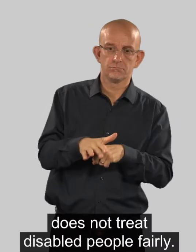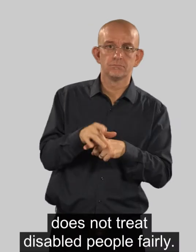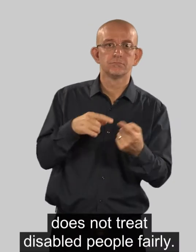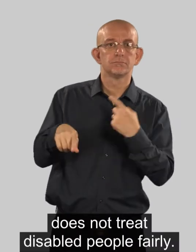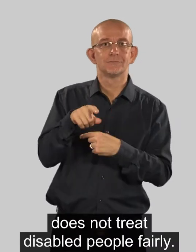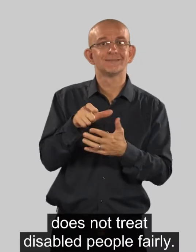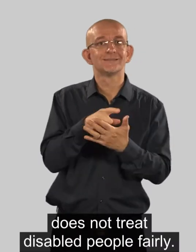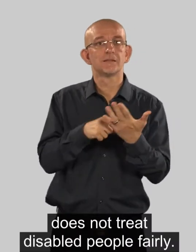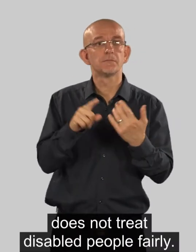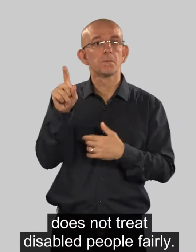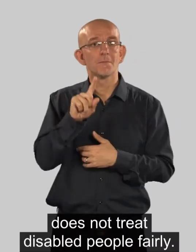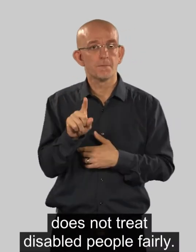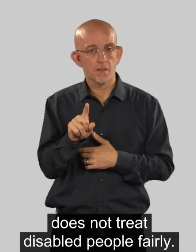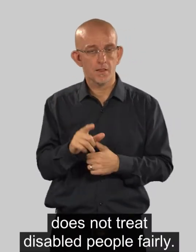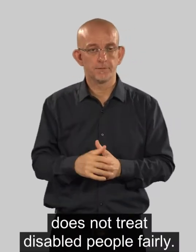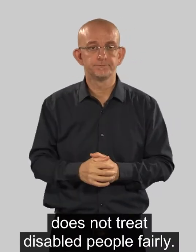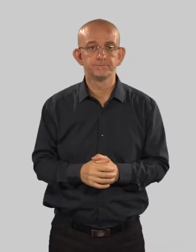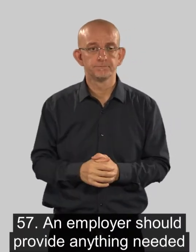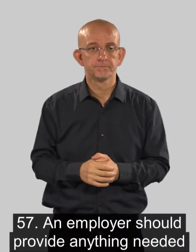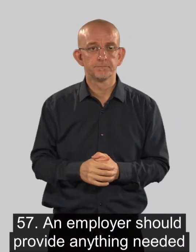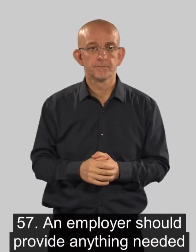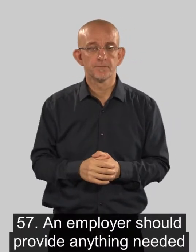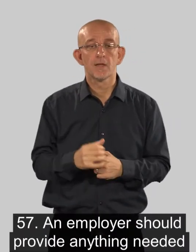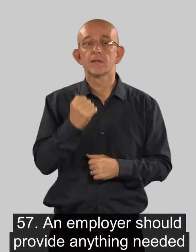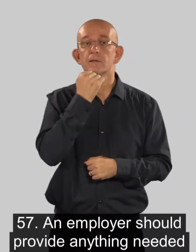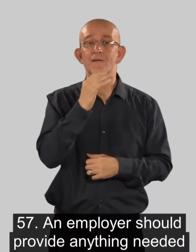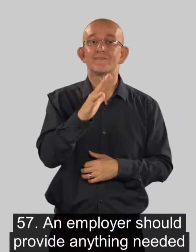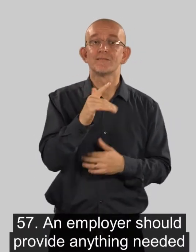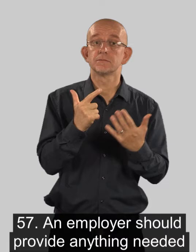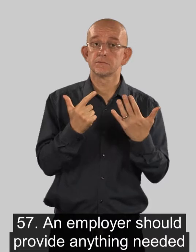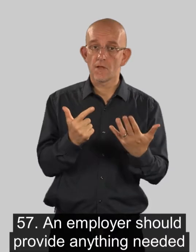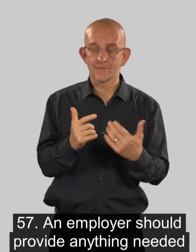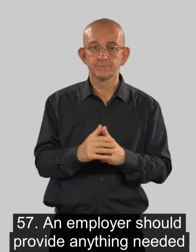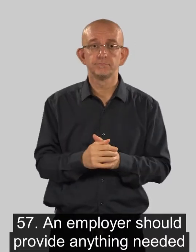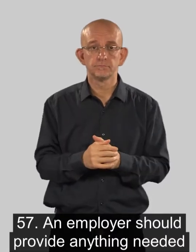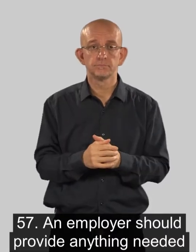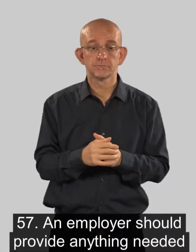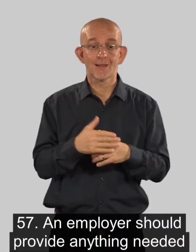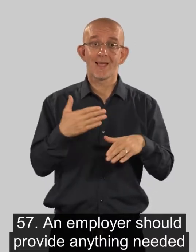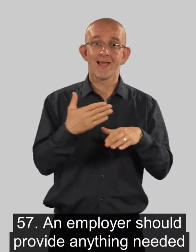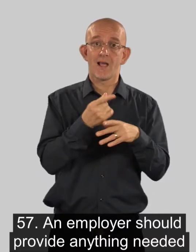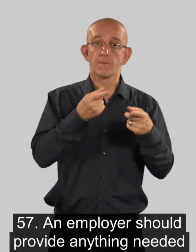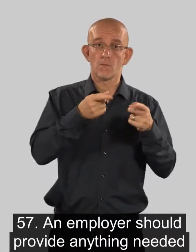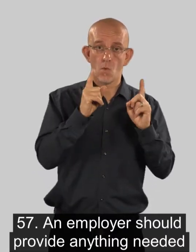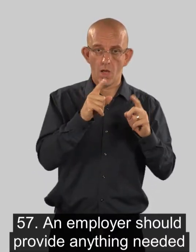57. An employer should